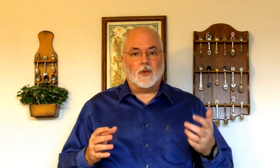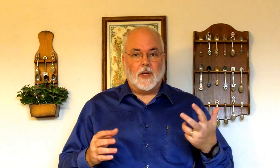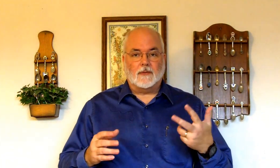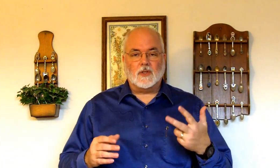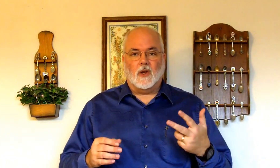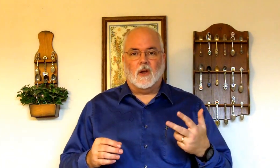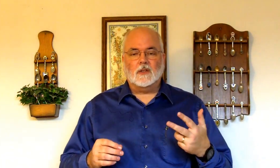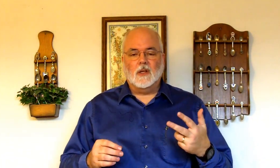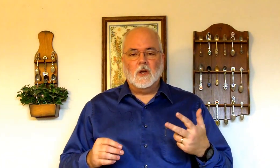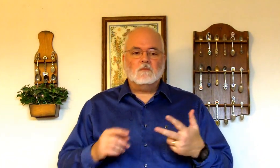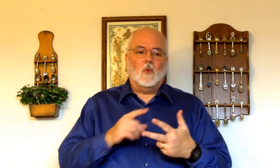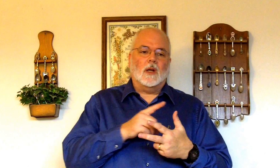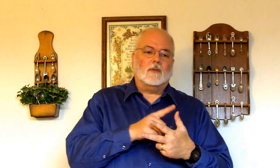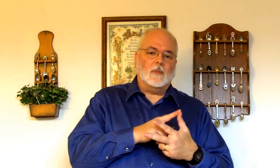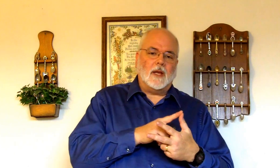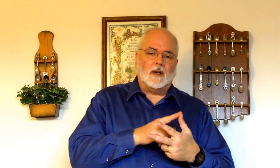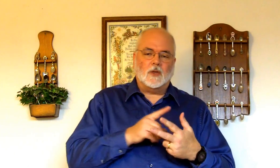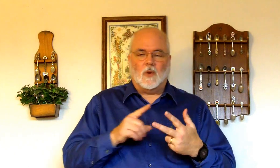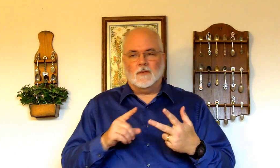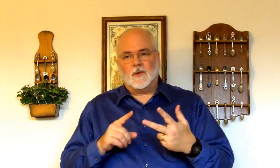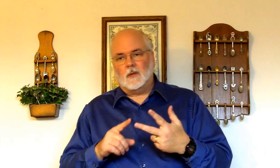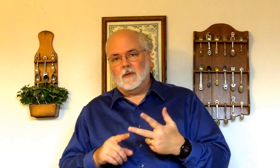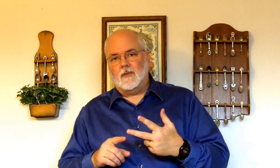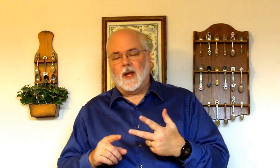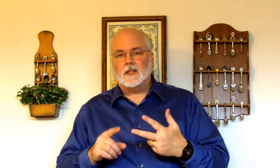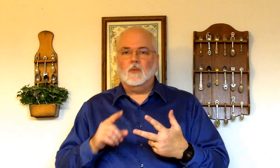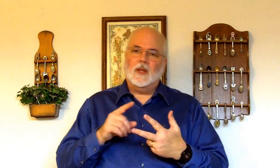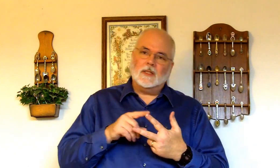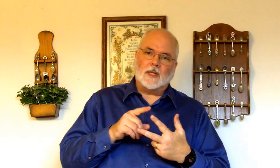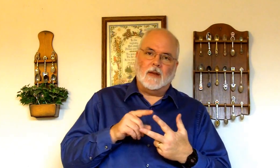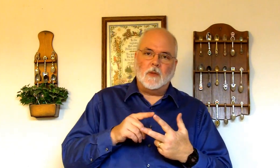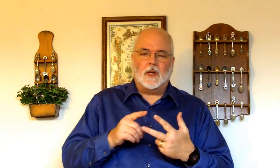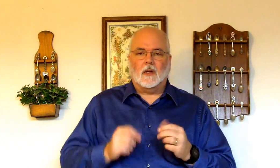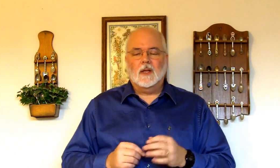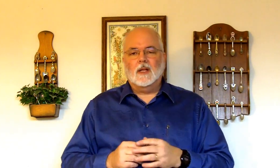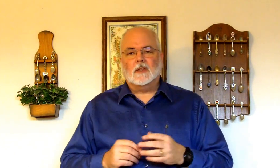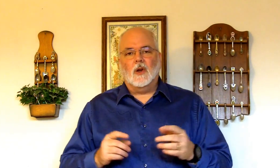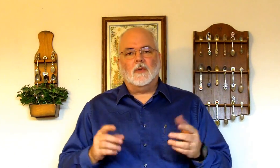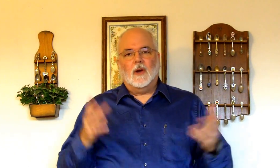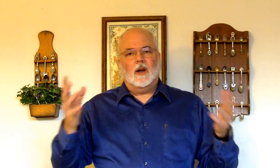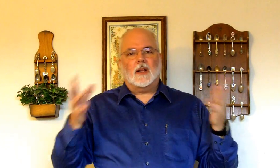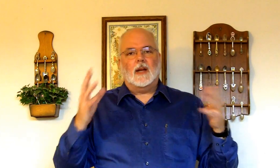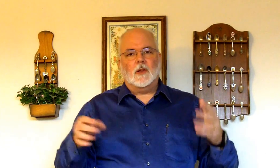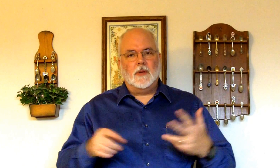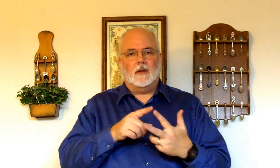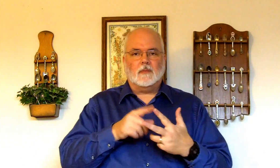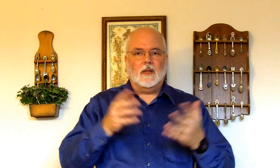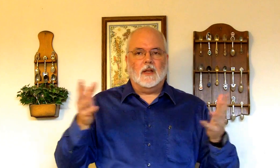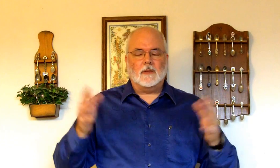three different songs, one for beginners, one of them for a little bit of advanced, and one of them's kind of in the middle. So if you're in the kind of in the middle, then this might